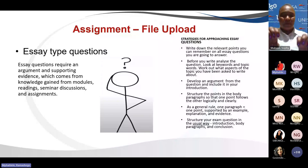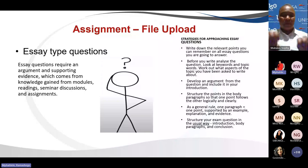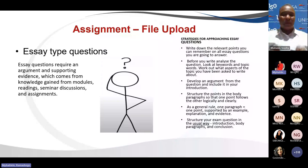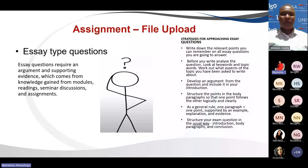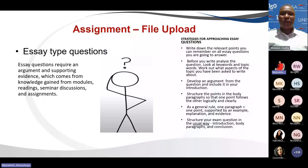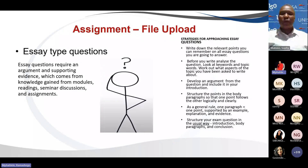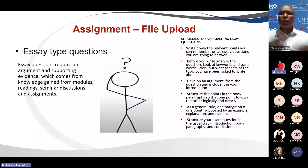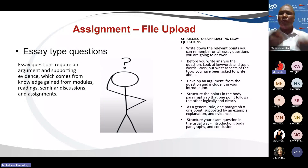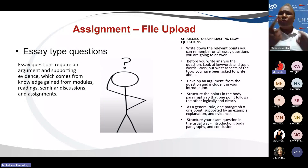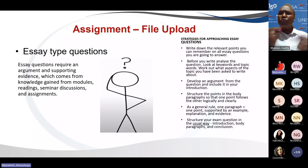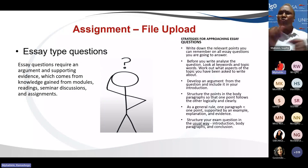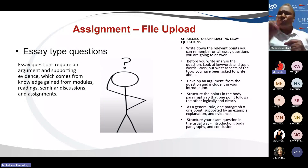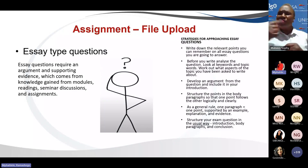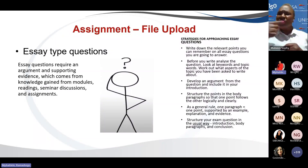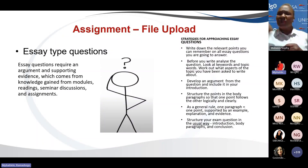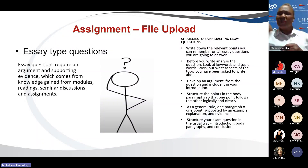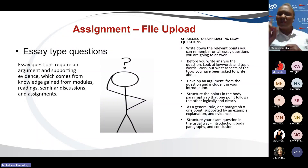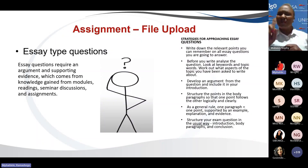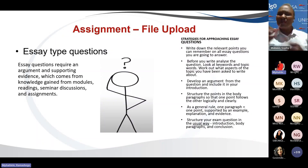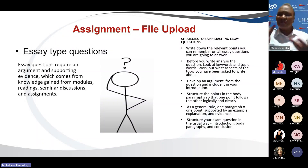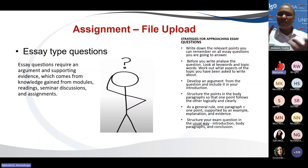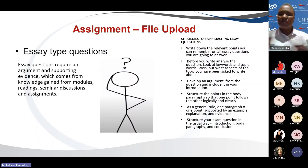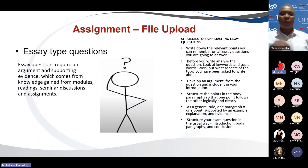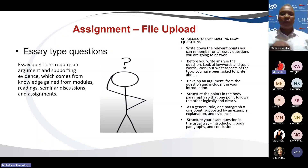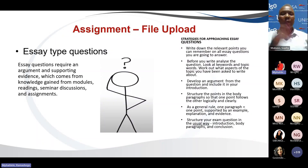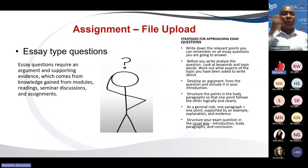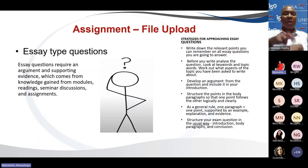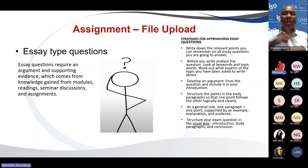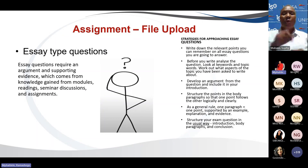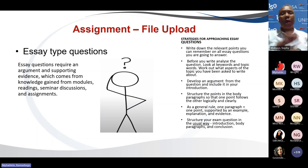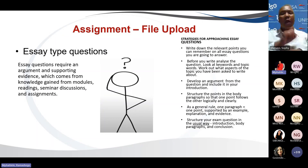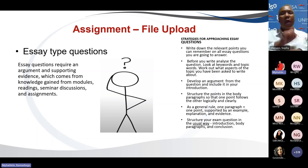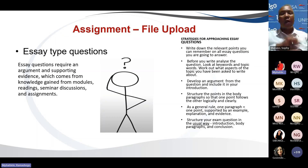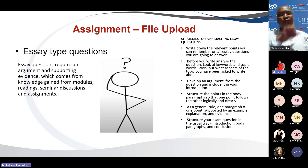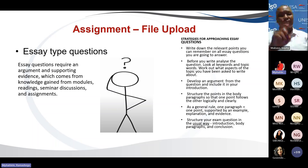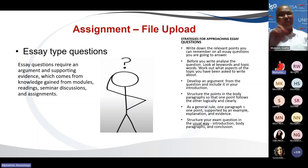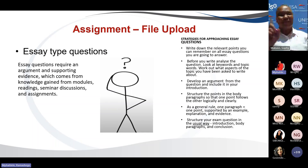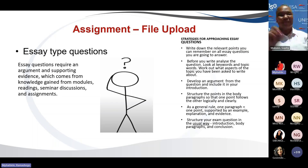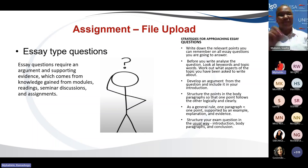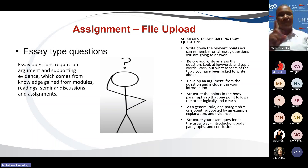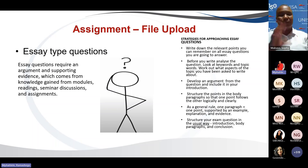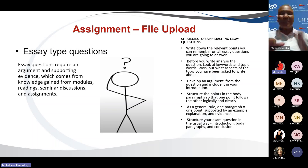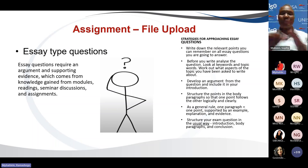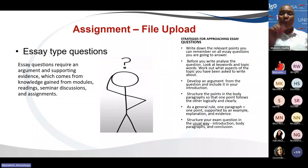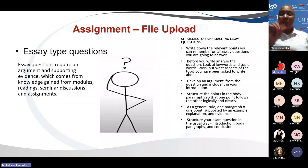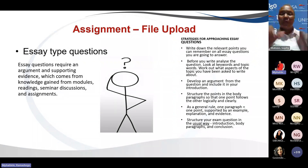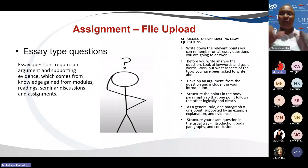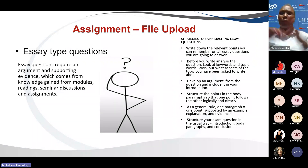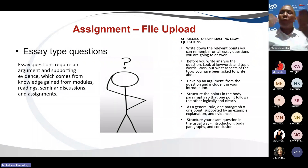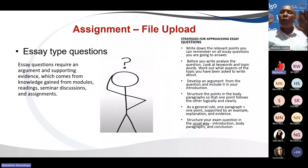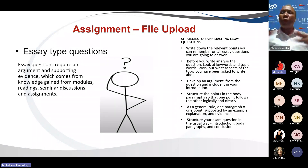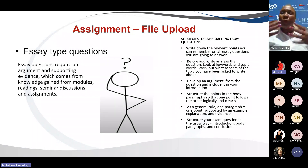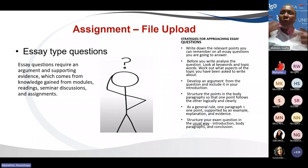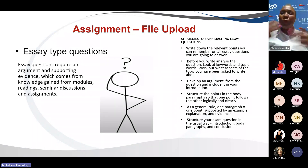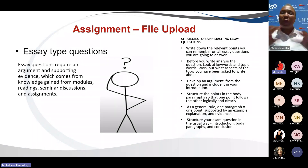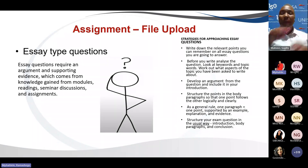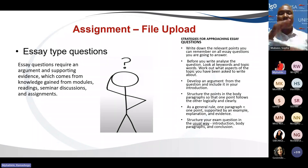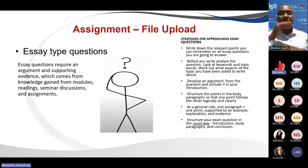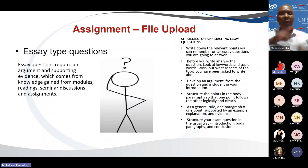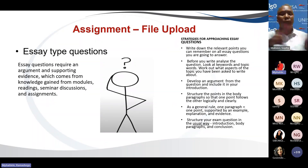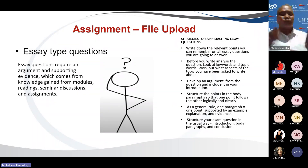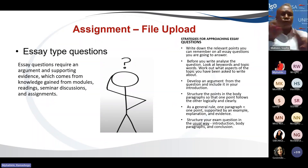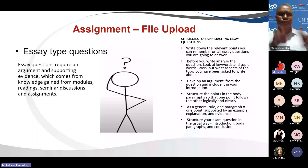do you do first? You need to, because the question, it says relevance, then you are going to look at